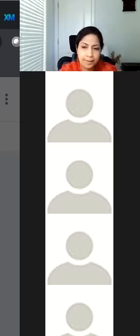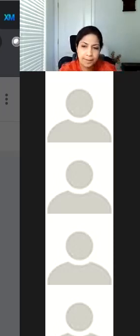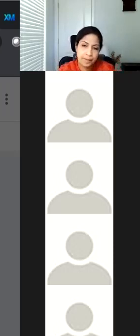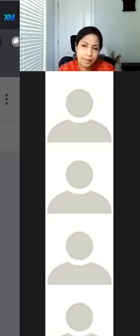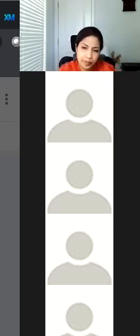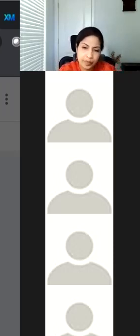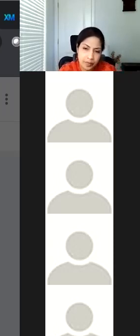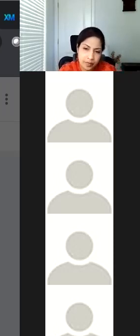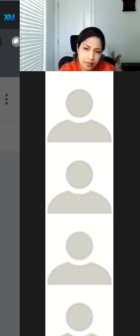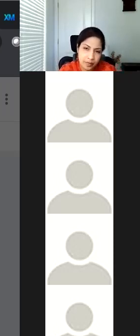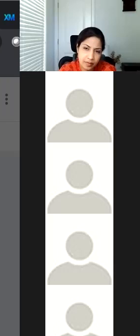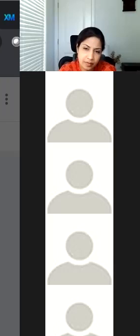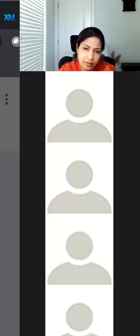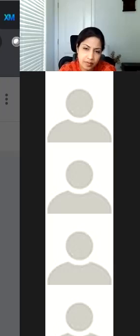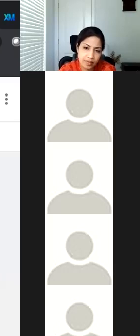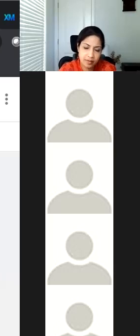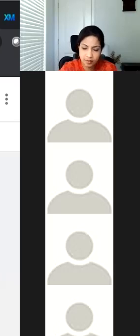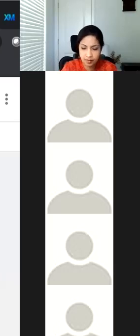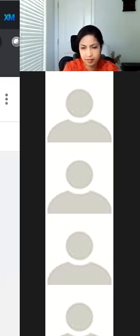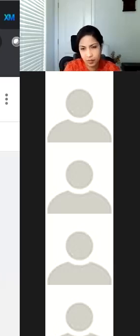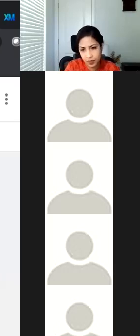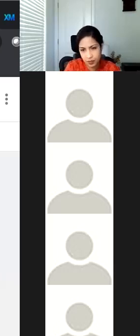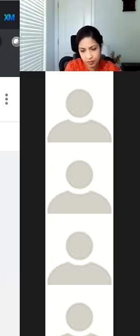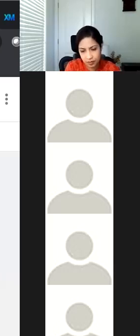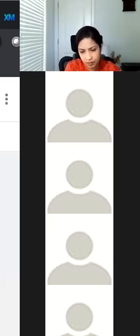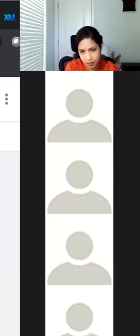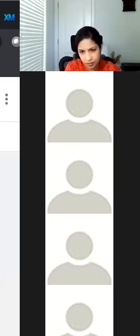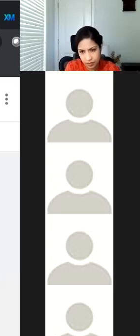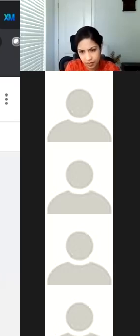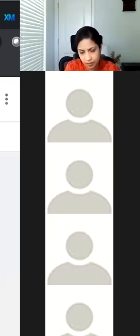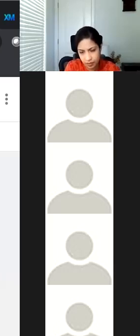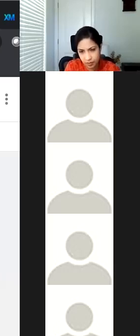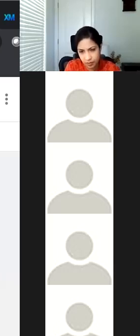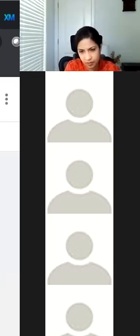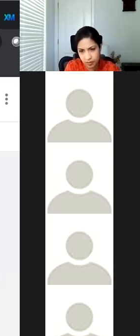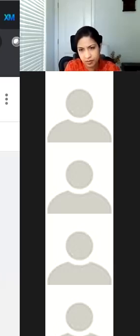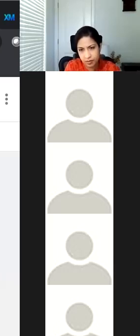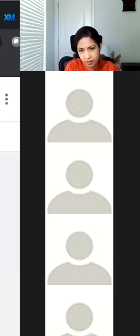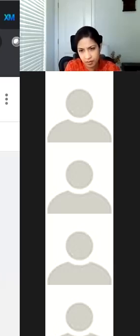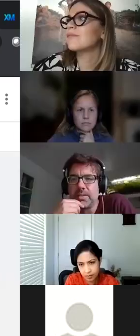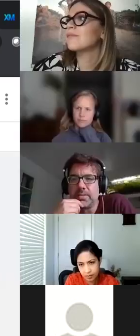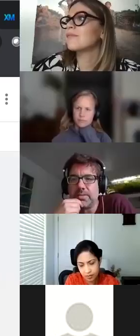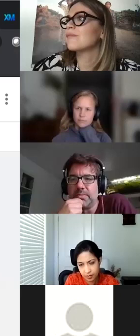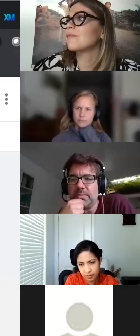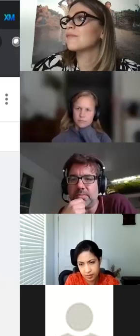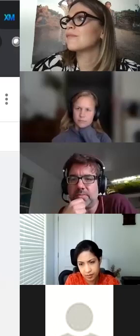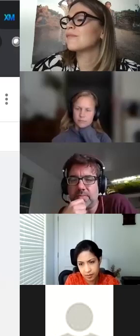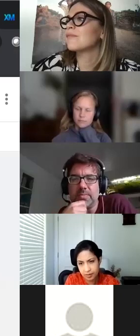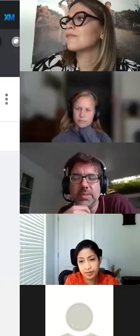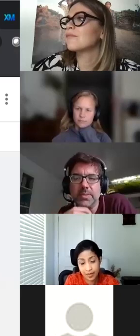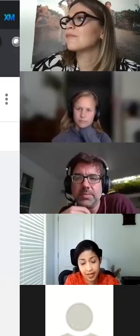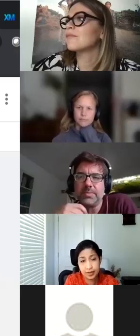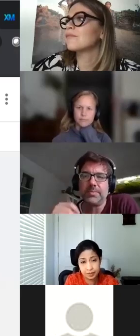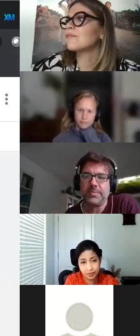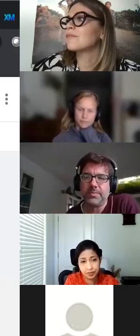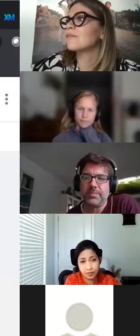Even in low income contexts, just basic livelihoods that parents just having enough food